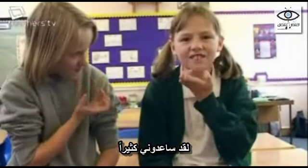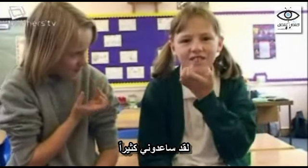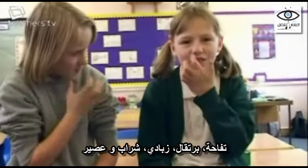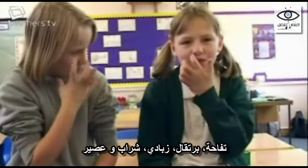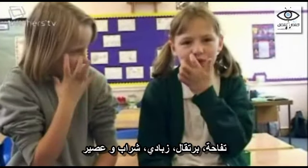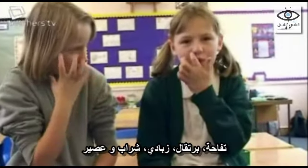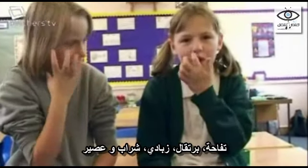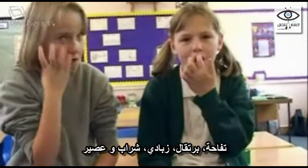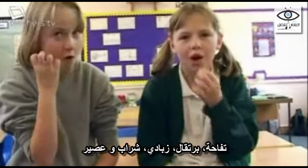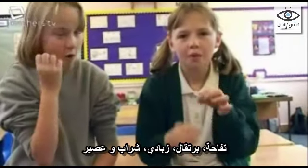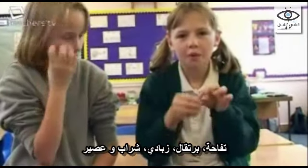apple,